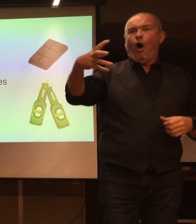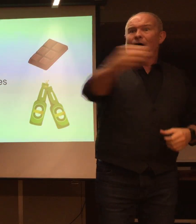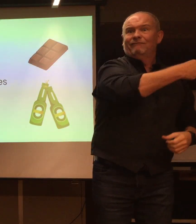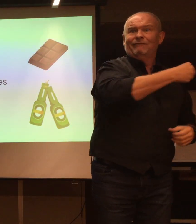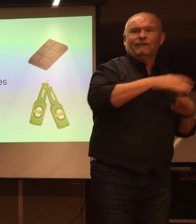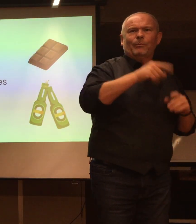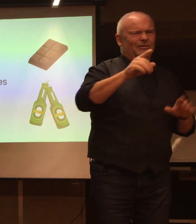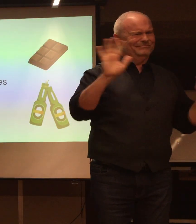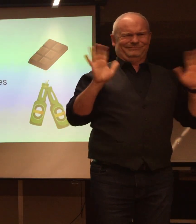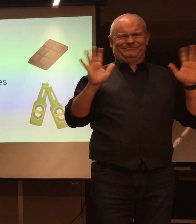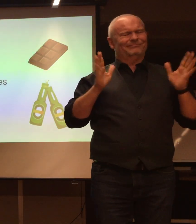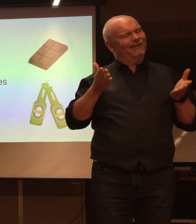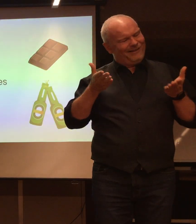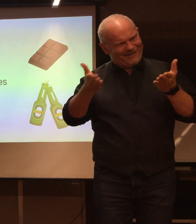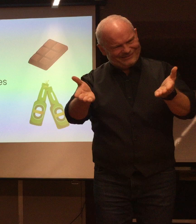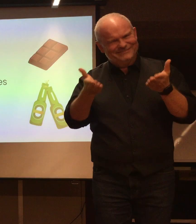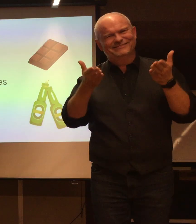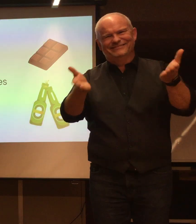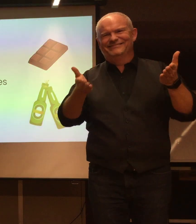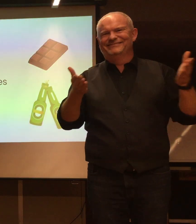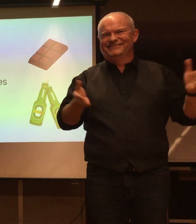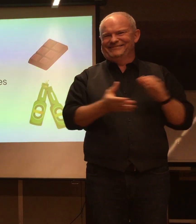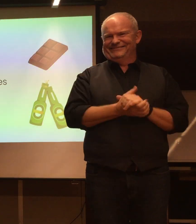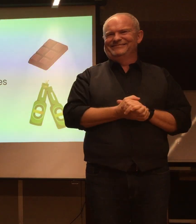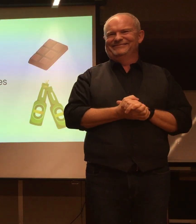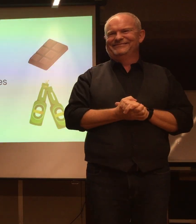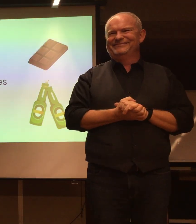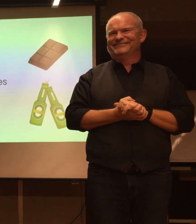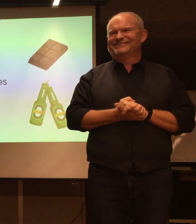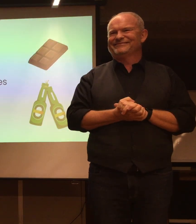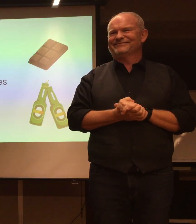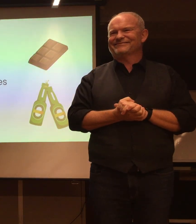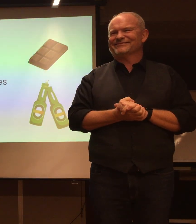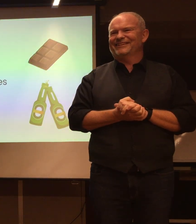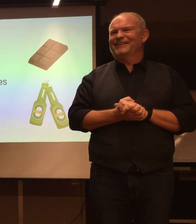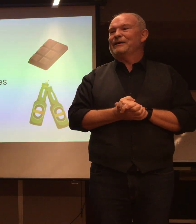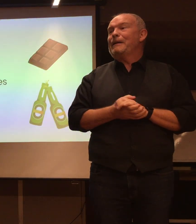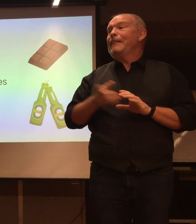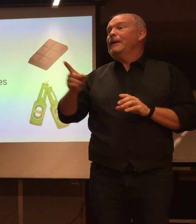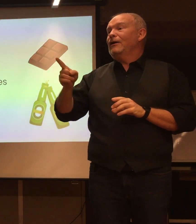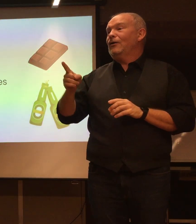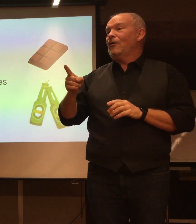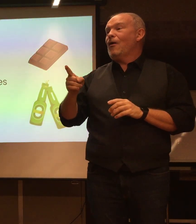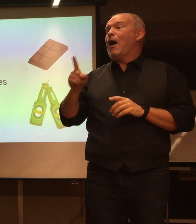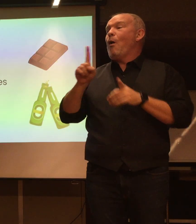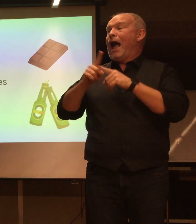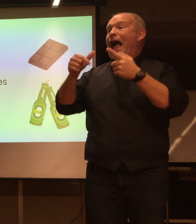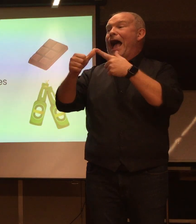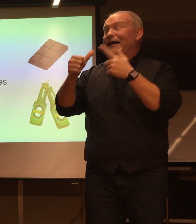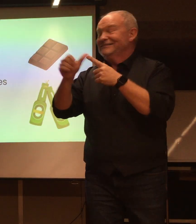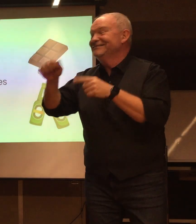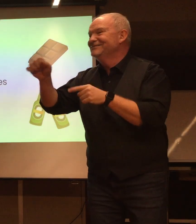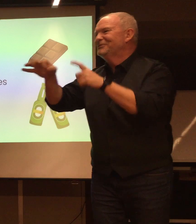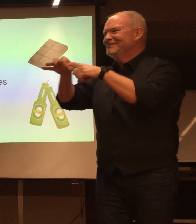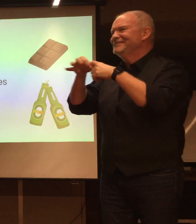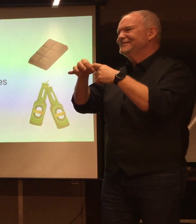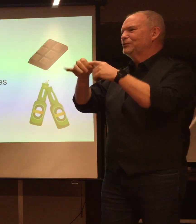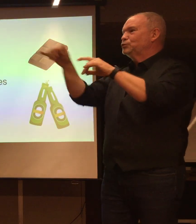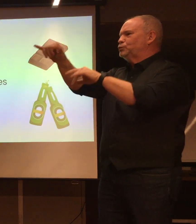away from you. Okay? And also alcohol. Yeah?